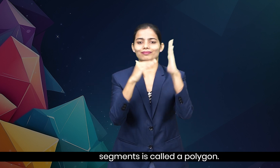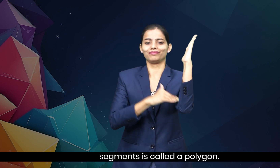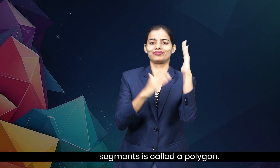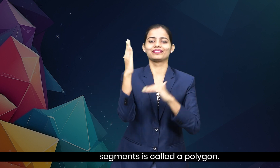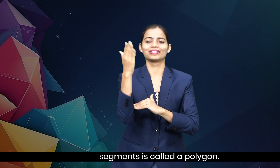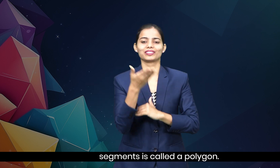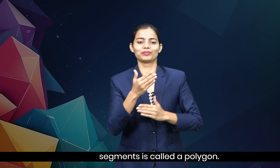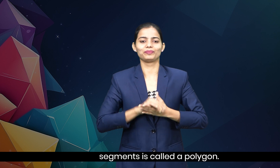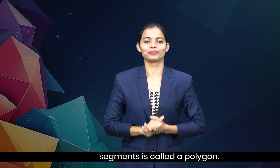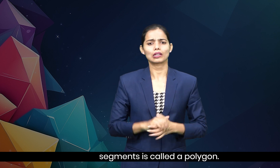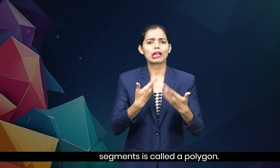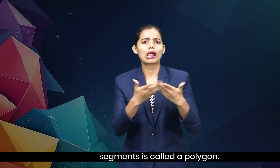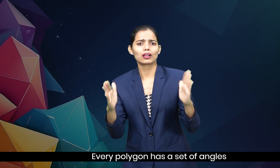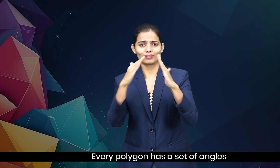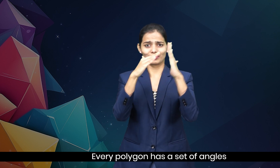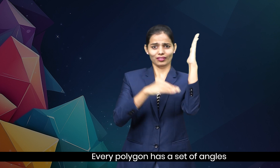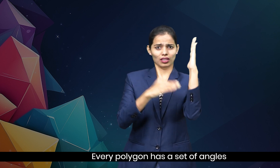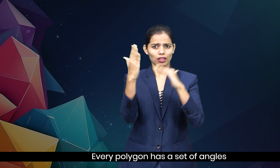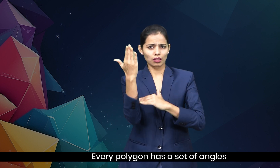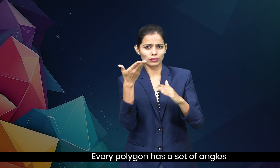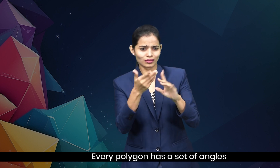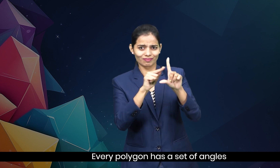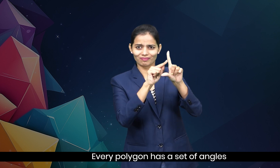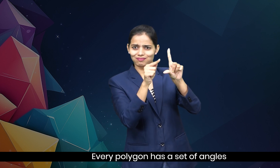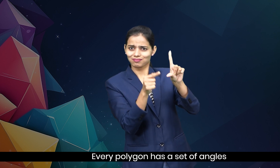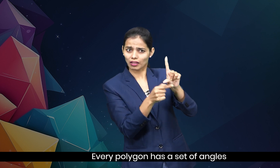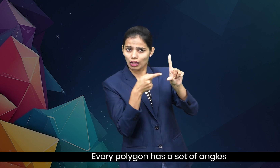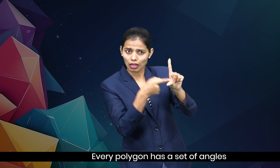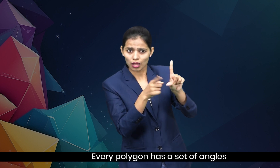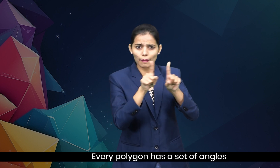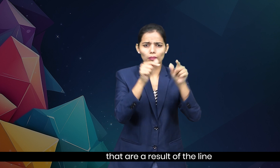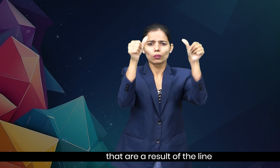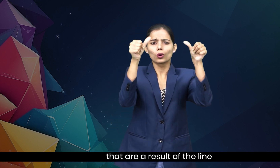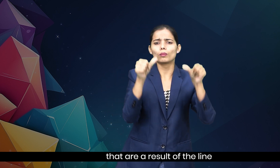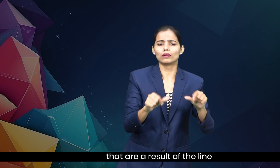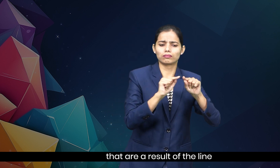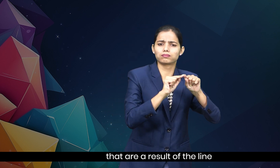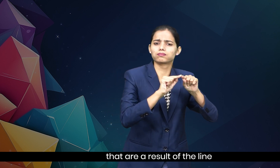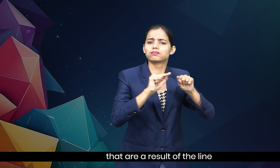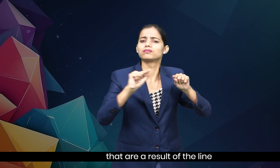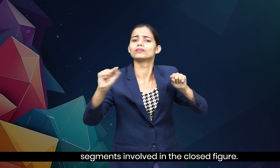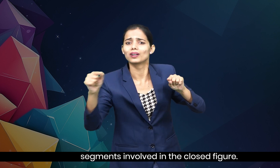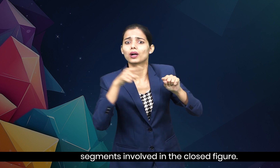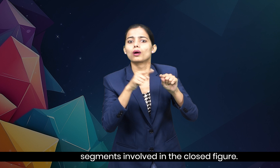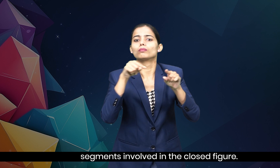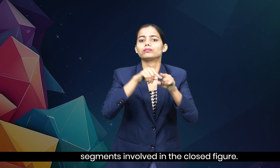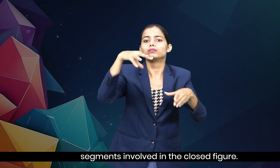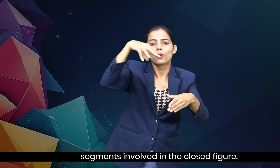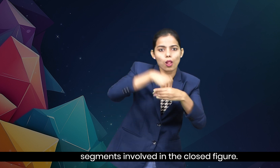a polygon. Every polygon has a set of angles that are result of the line segments involved